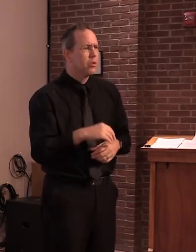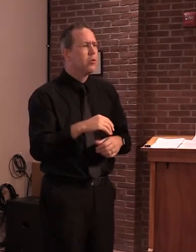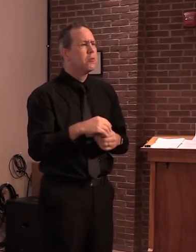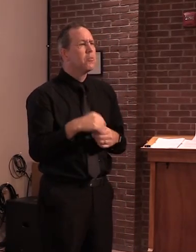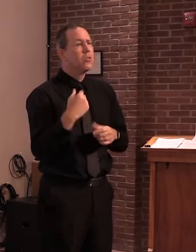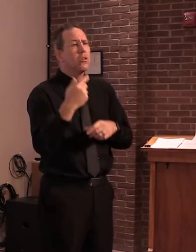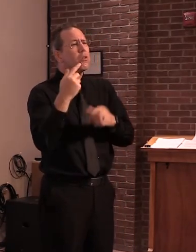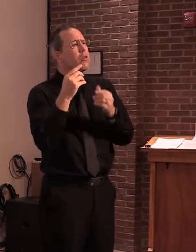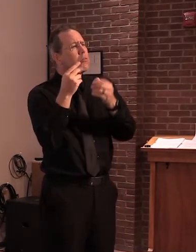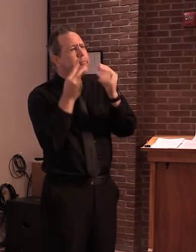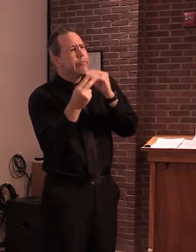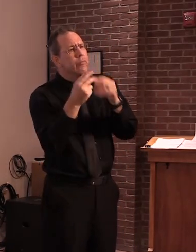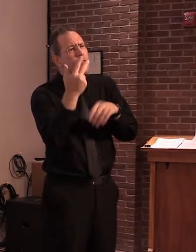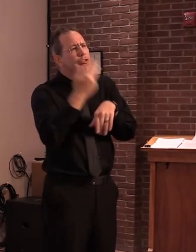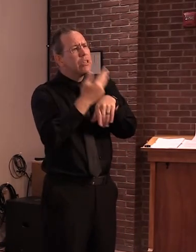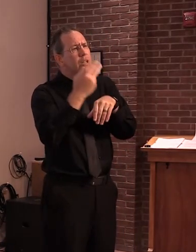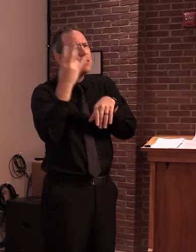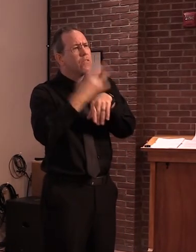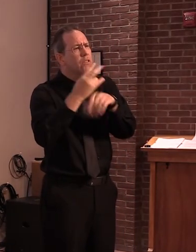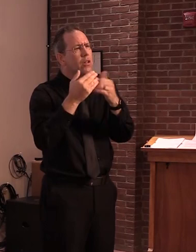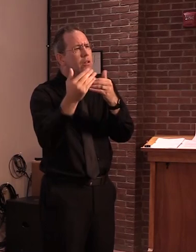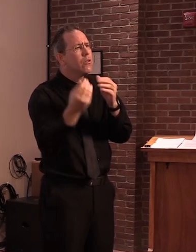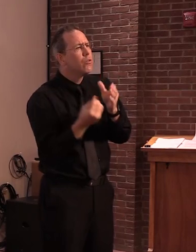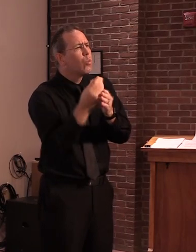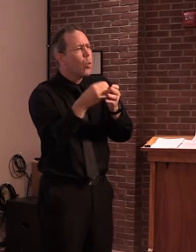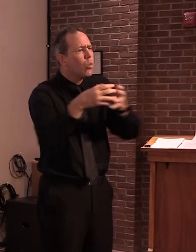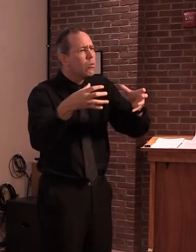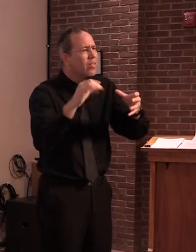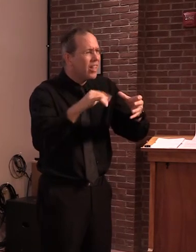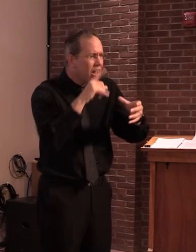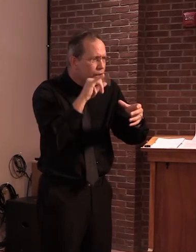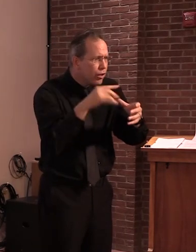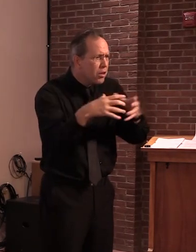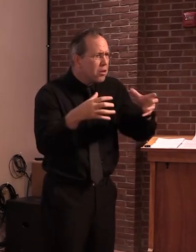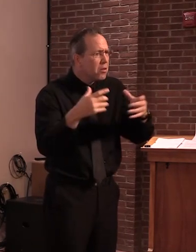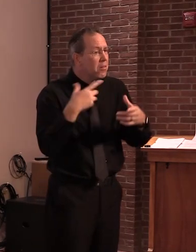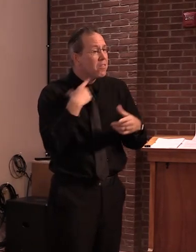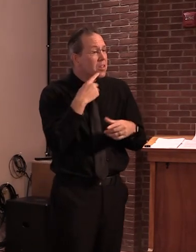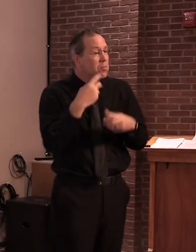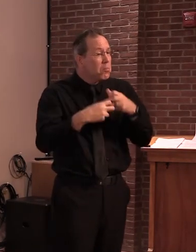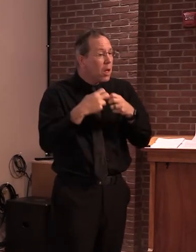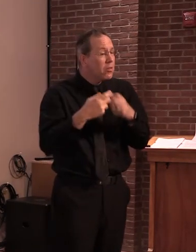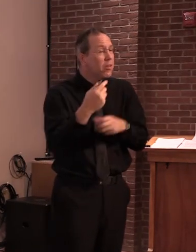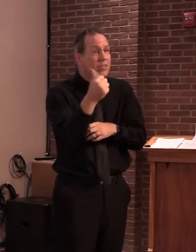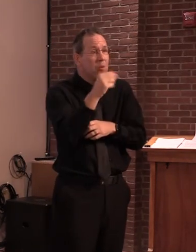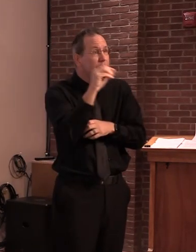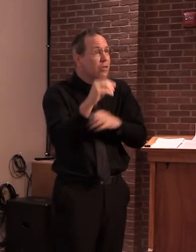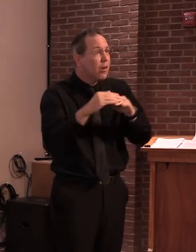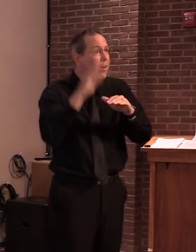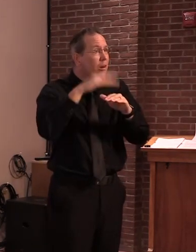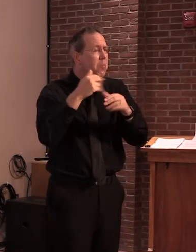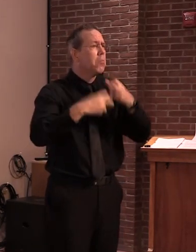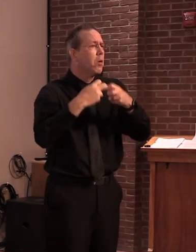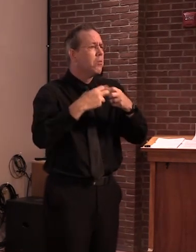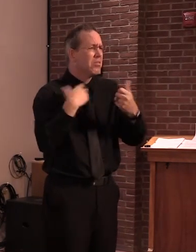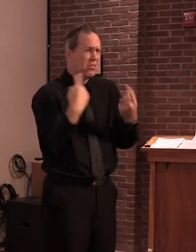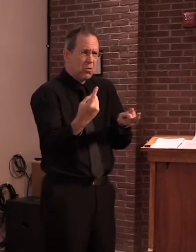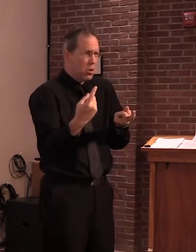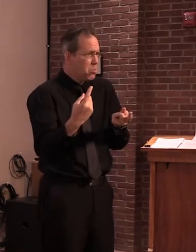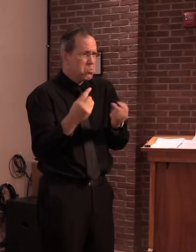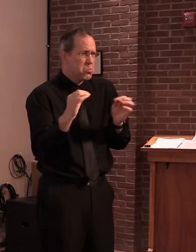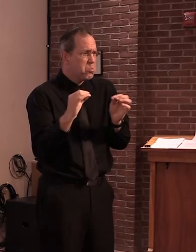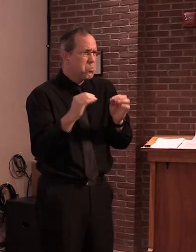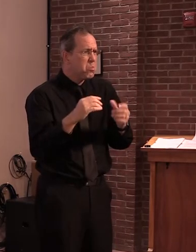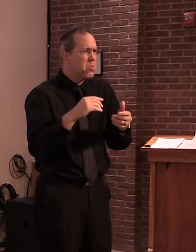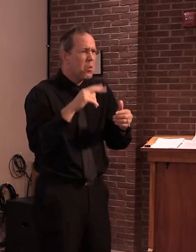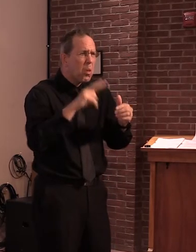again declined slightly this week, about a quarter and a third of 1% respectively, which is extremely